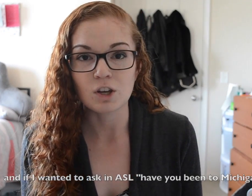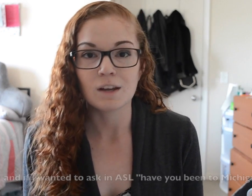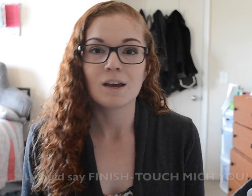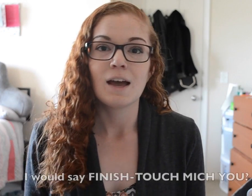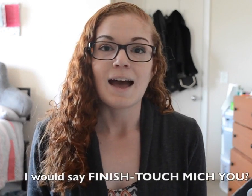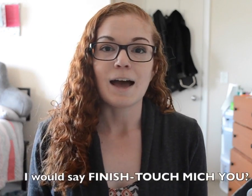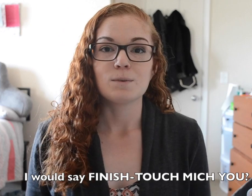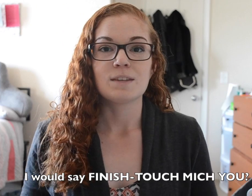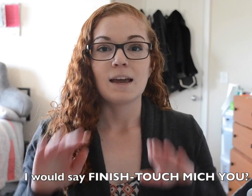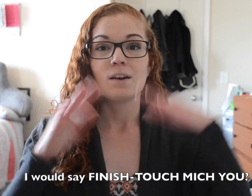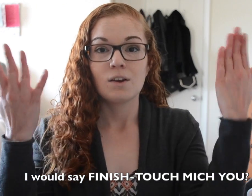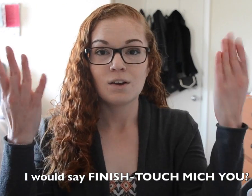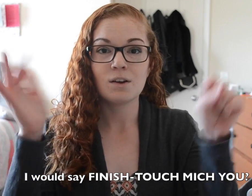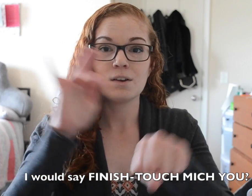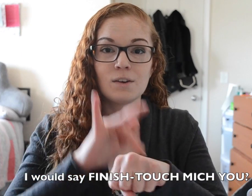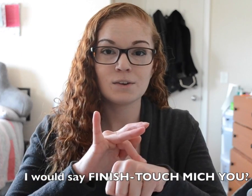Michigan, I would say